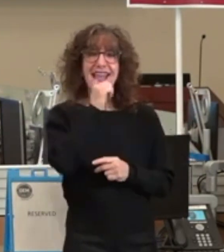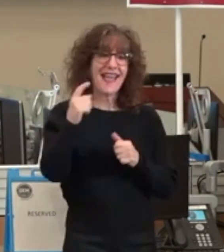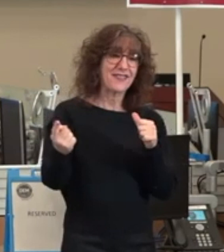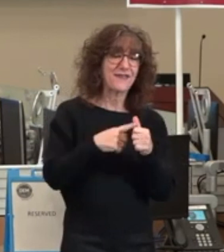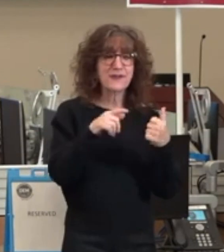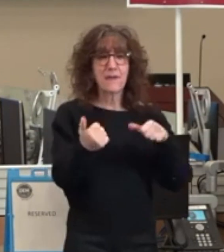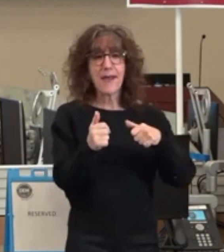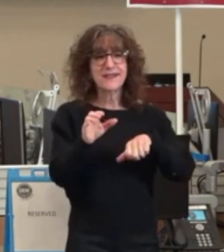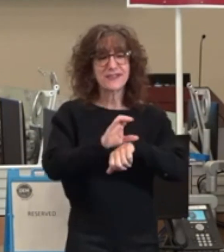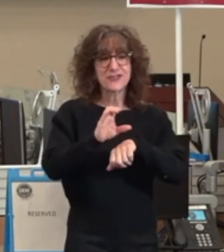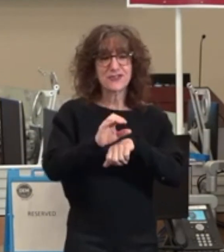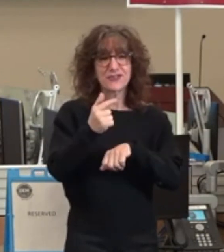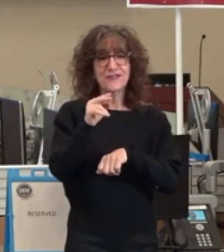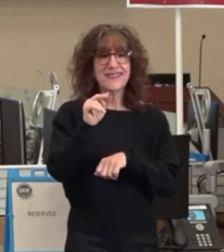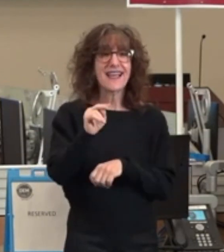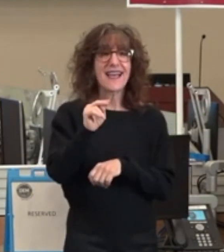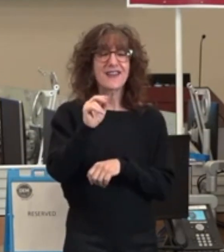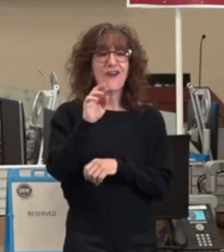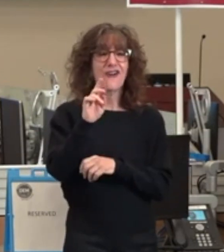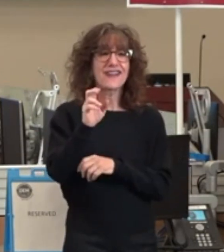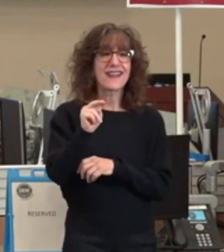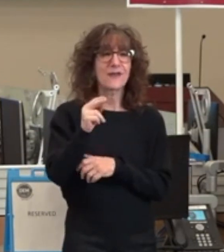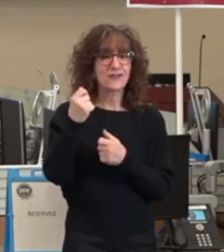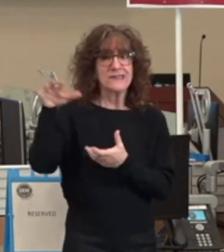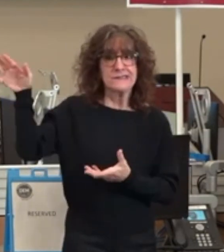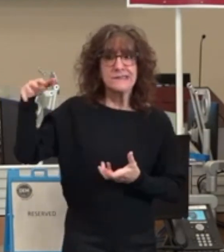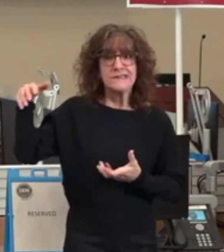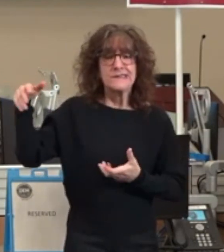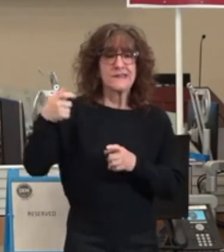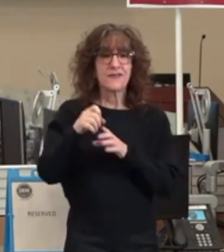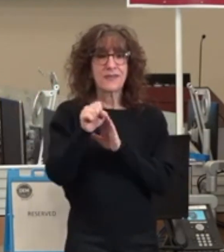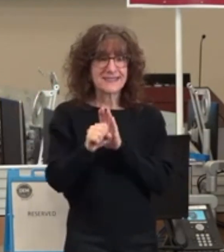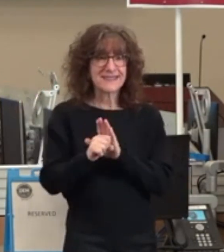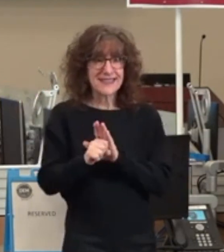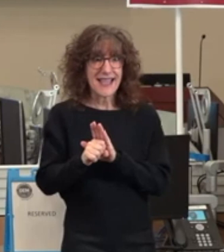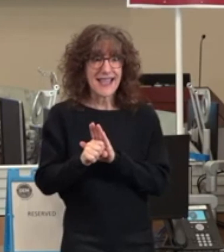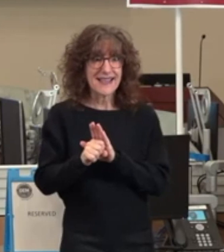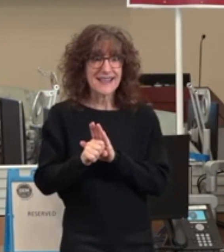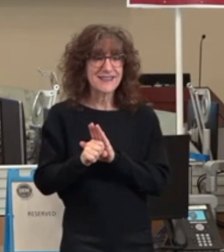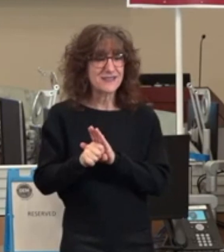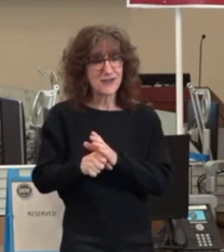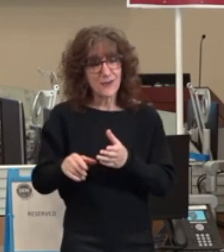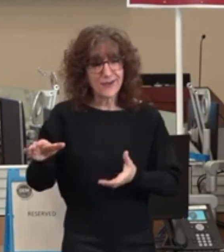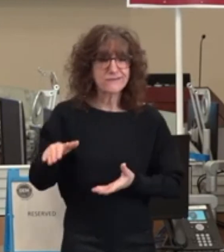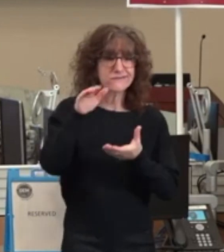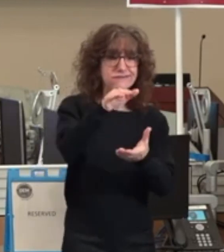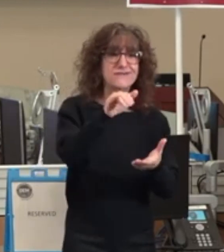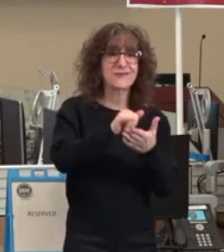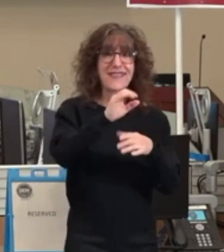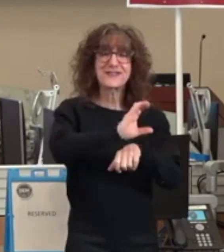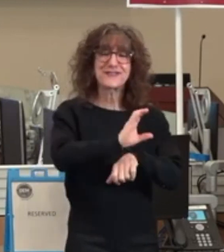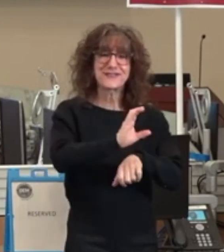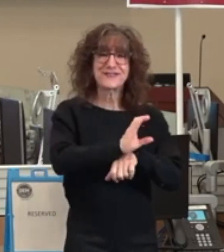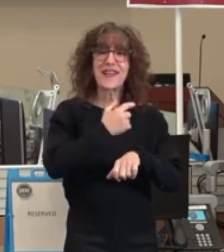First Baptist Church of Glenarden site. We've been working to get the supply of vaccine from the state to staff up that site. And